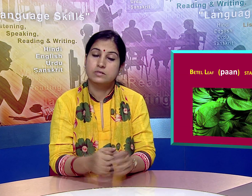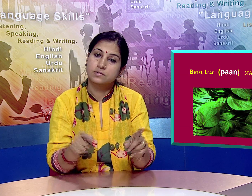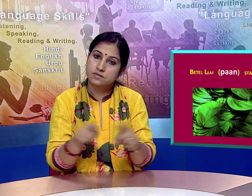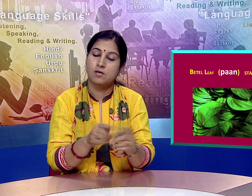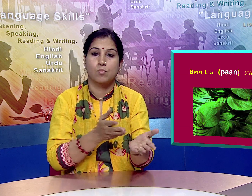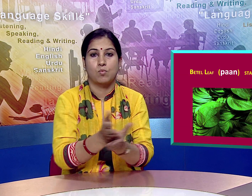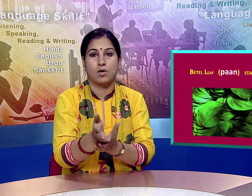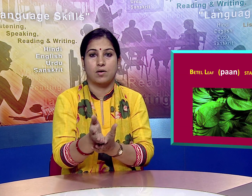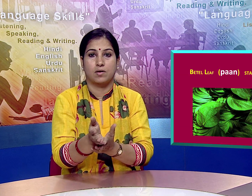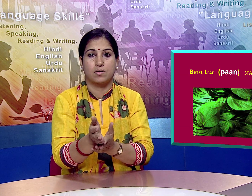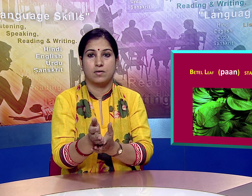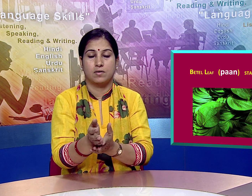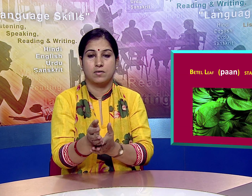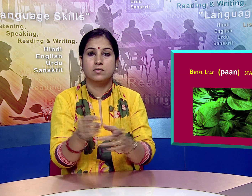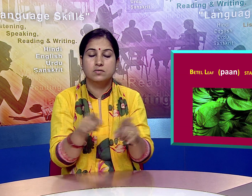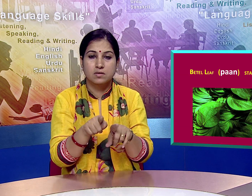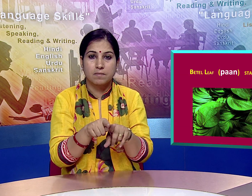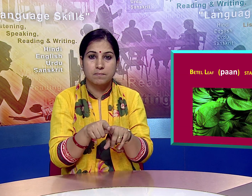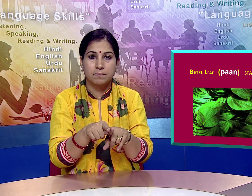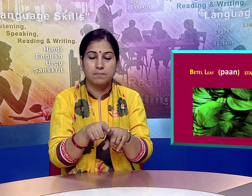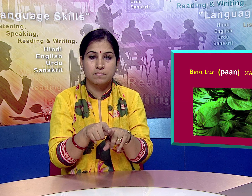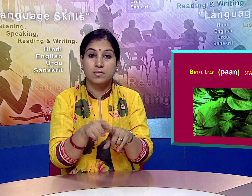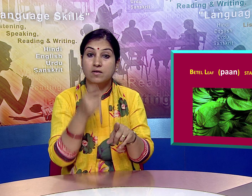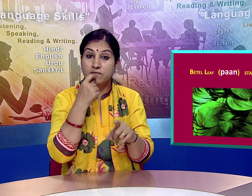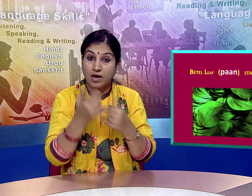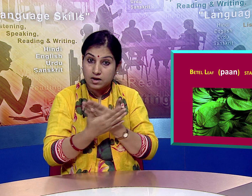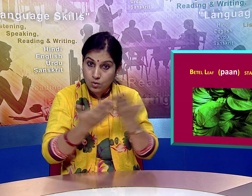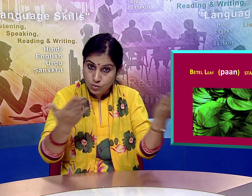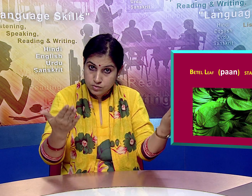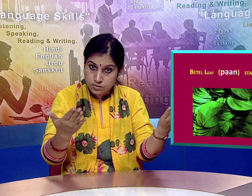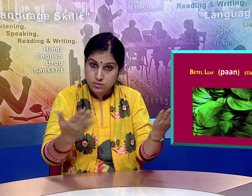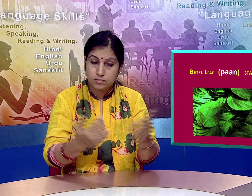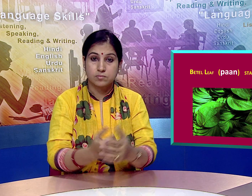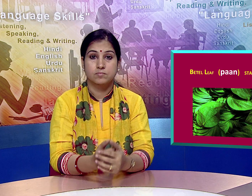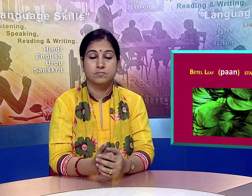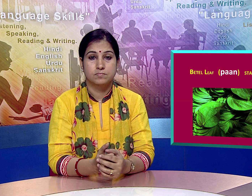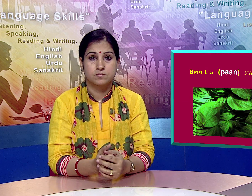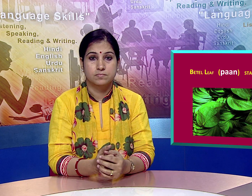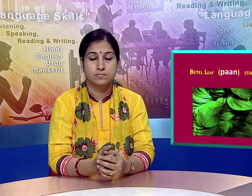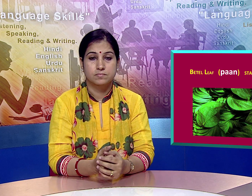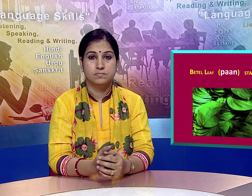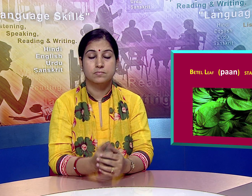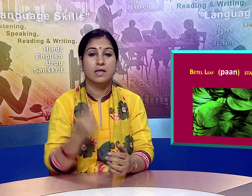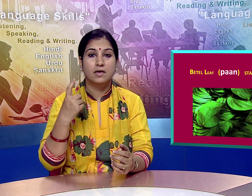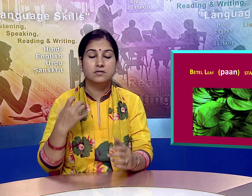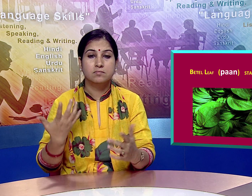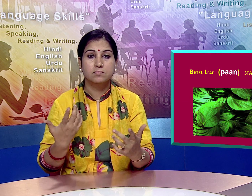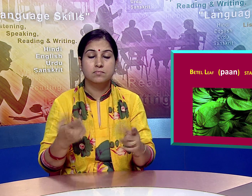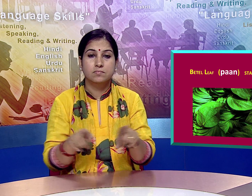same procedure is applied as for white cotton clothes, except in case